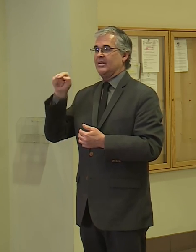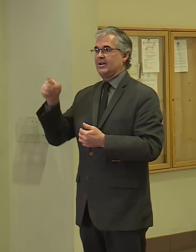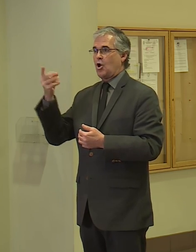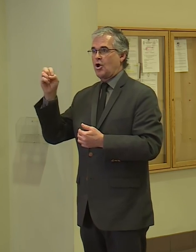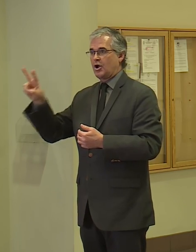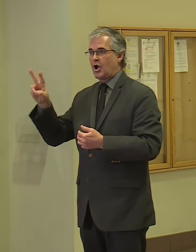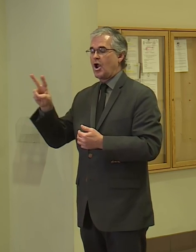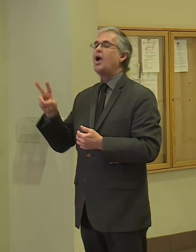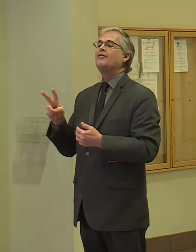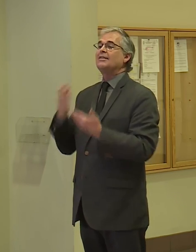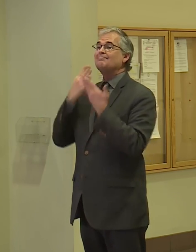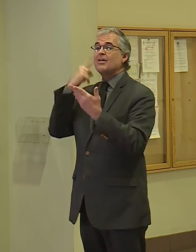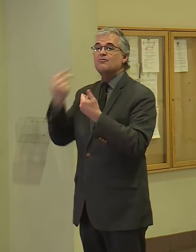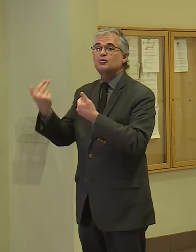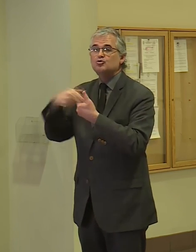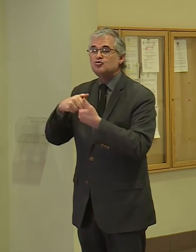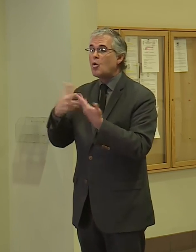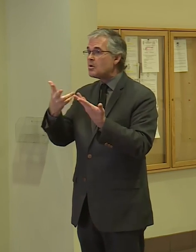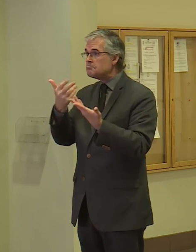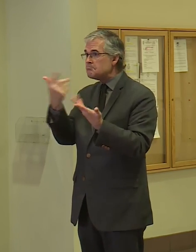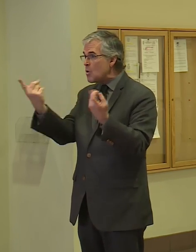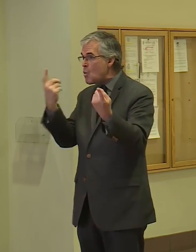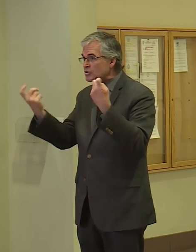I'd take a few questions